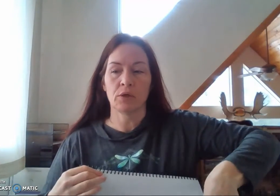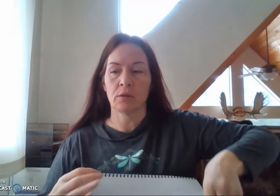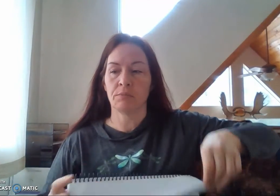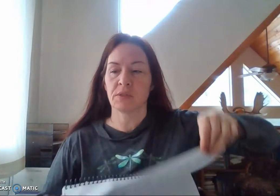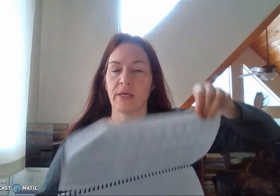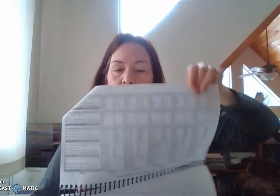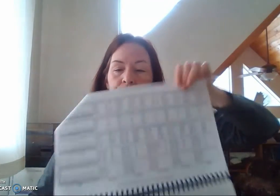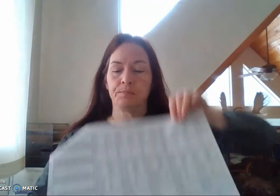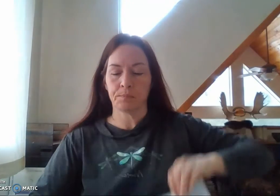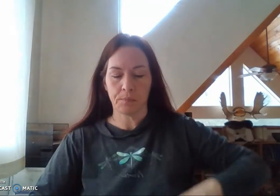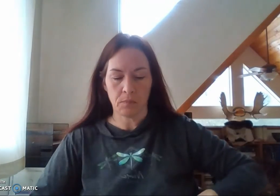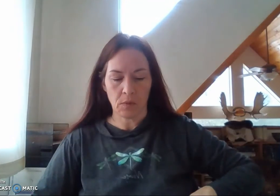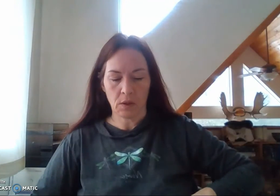or a thumbs down.